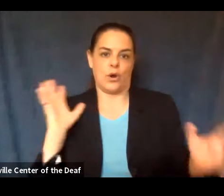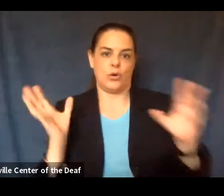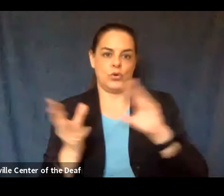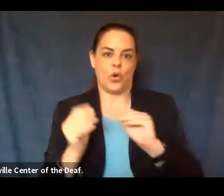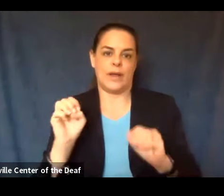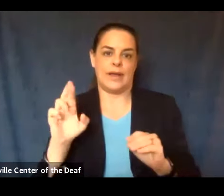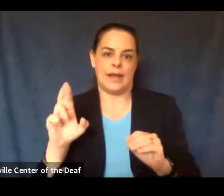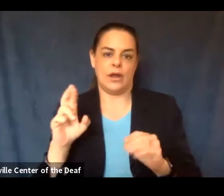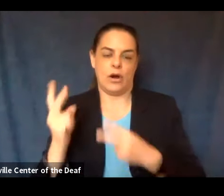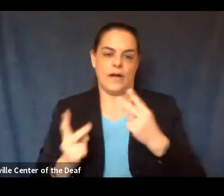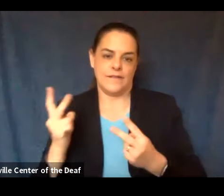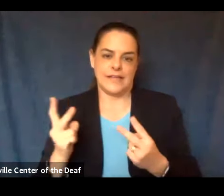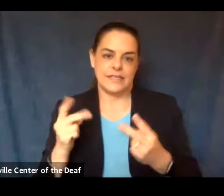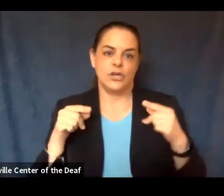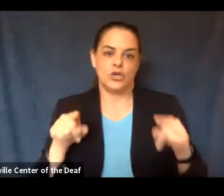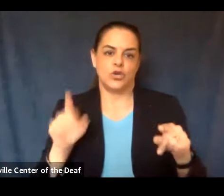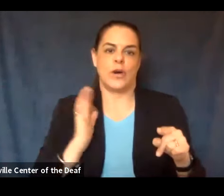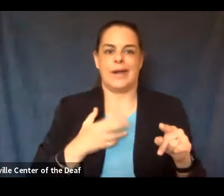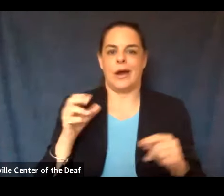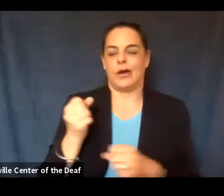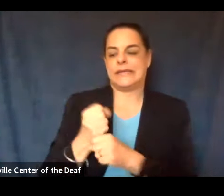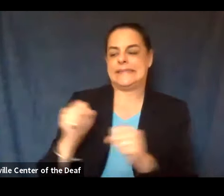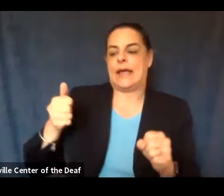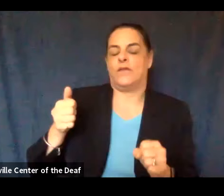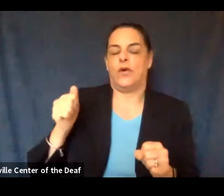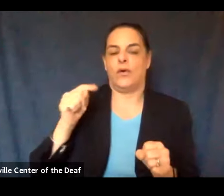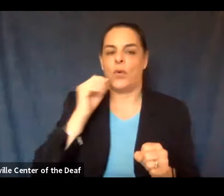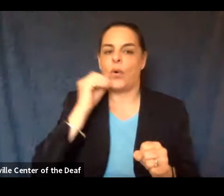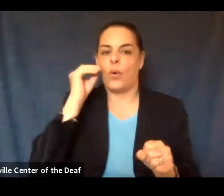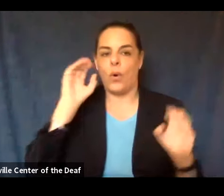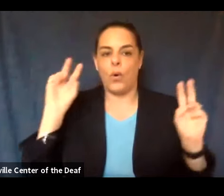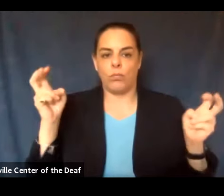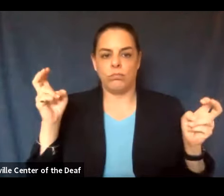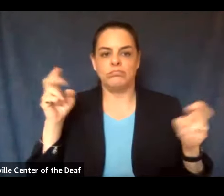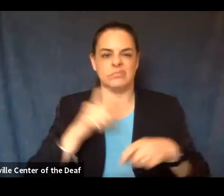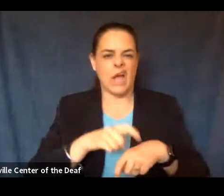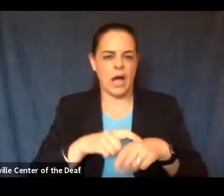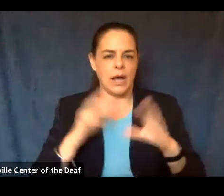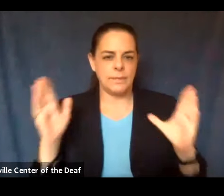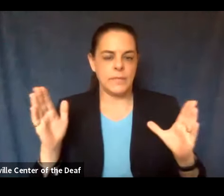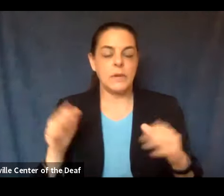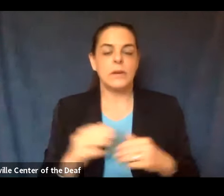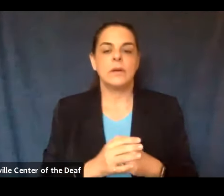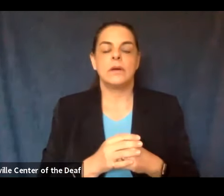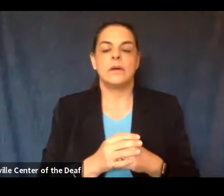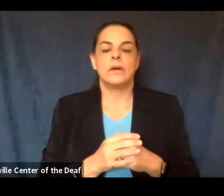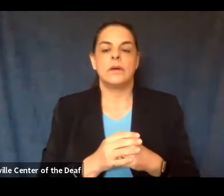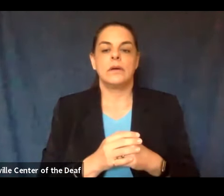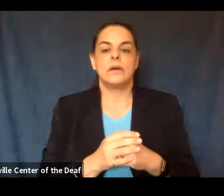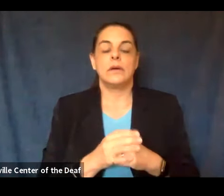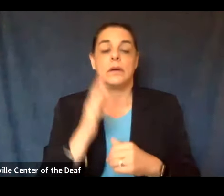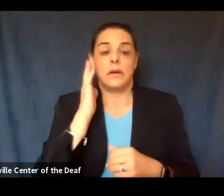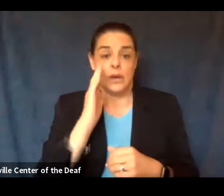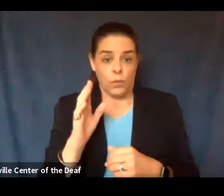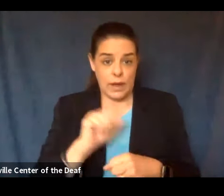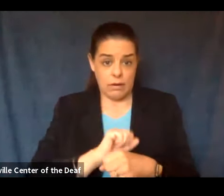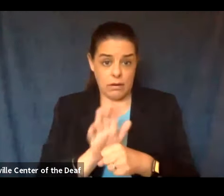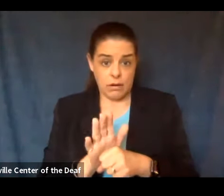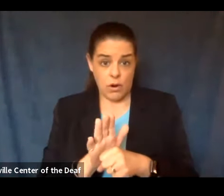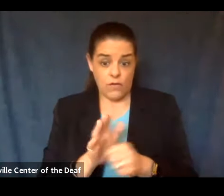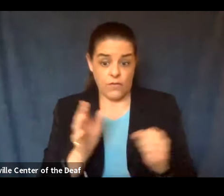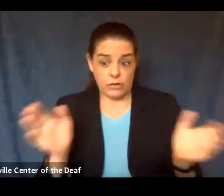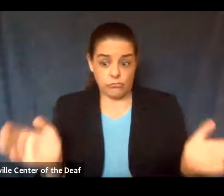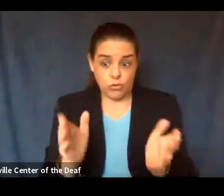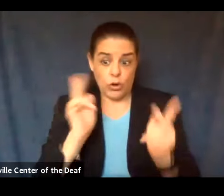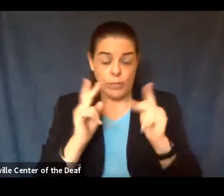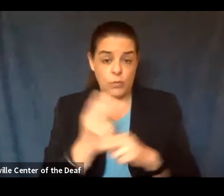visits during our safer at home time. Will COVID-19 push people to use urgent